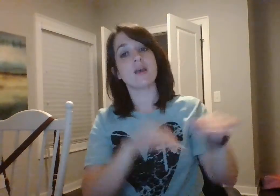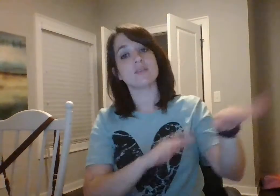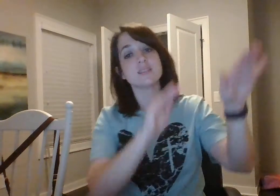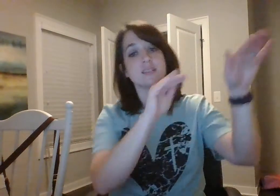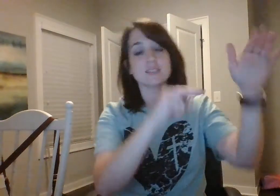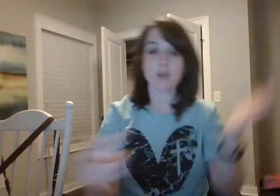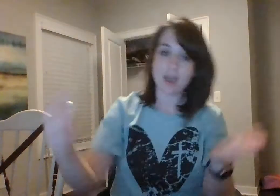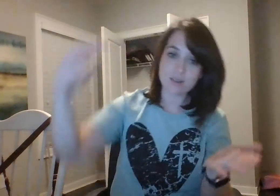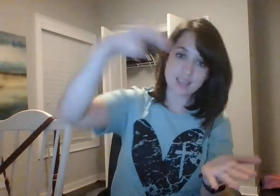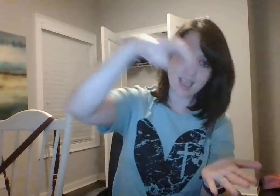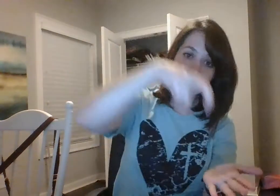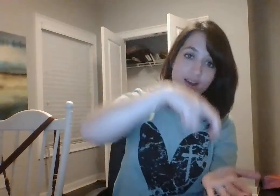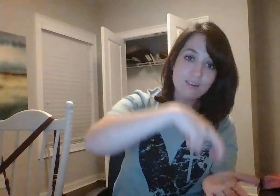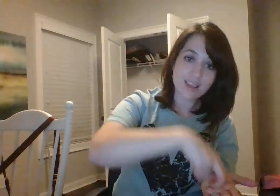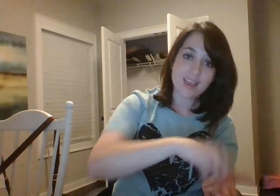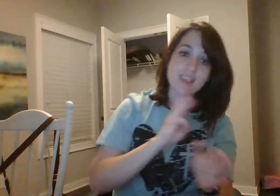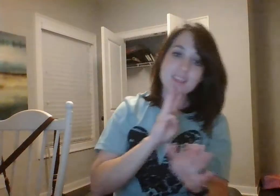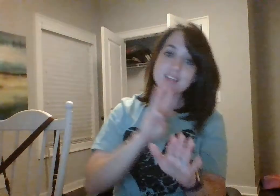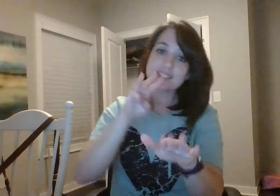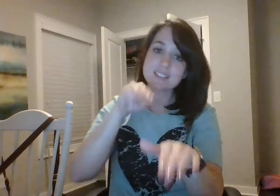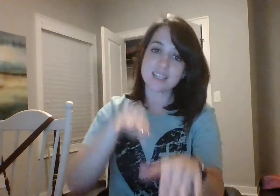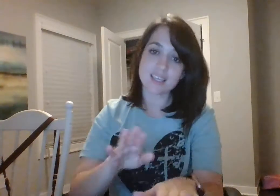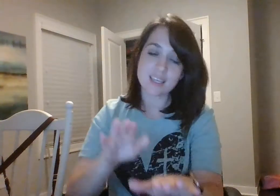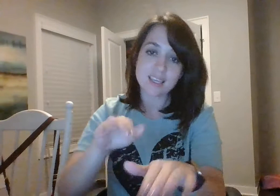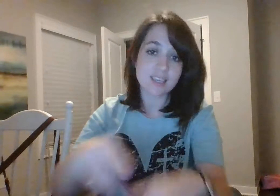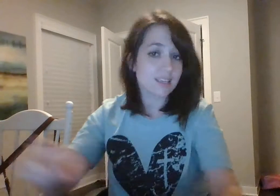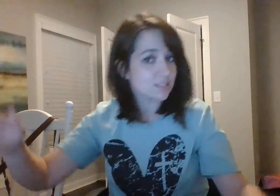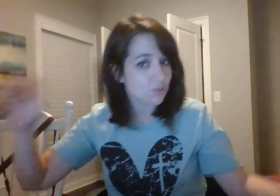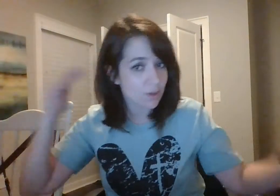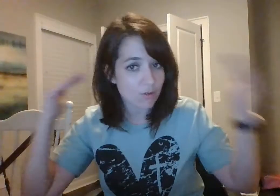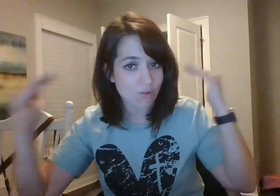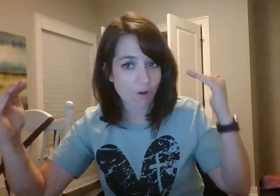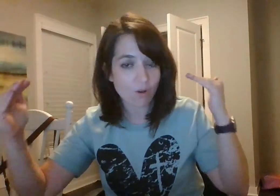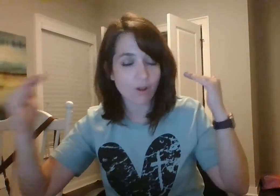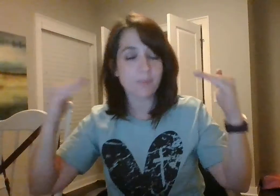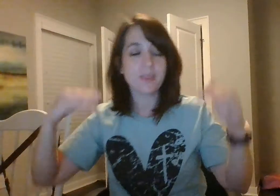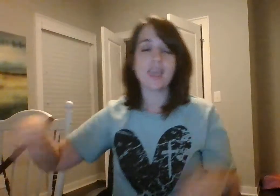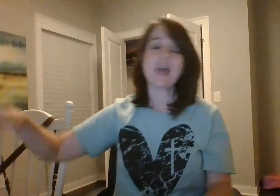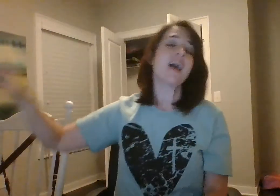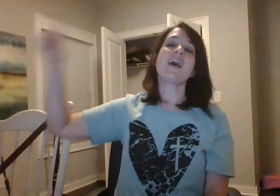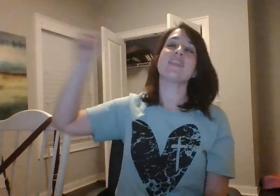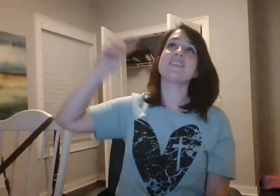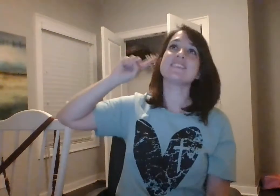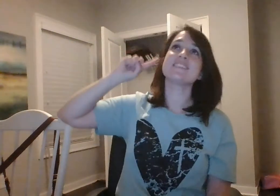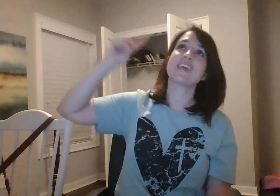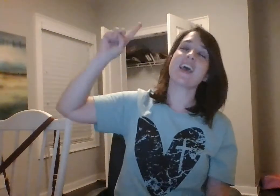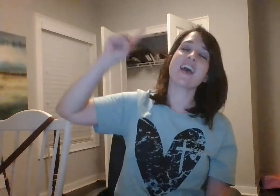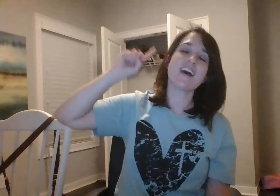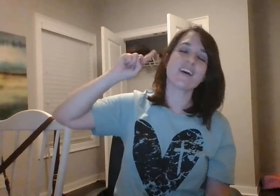mountains bow down, and the seas of the Lord, and the sound